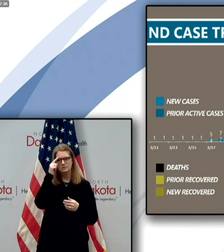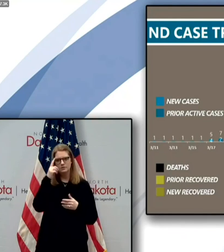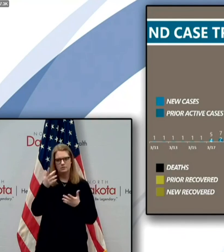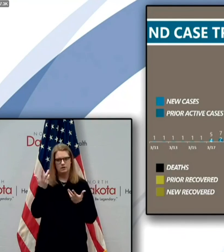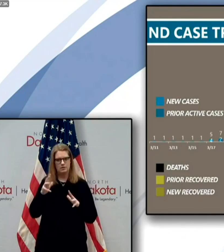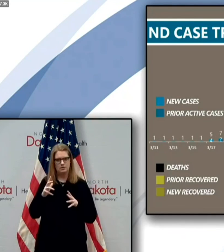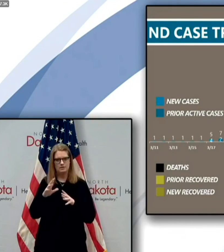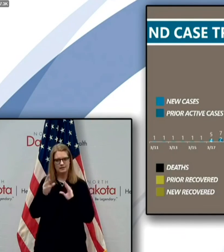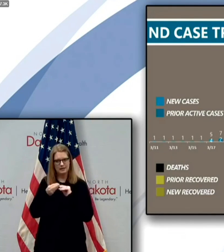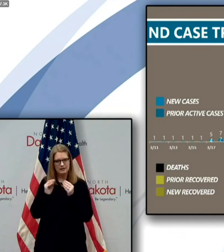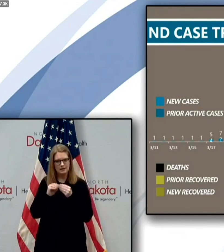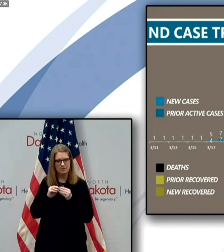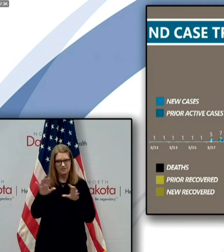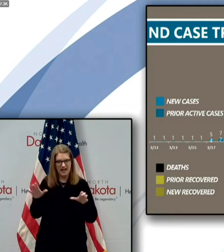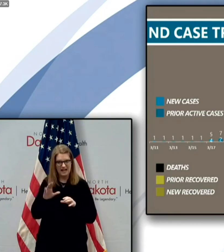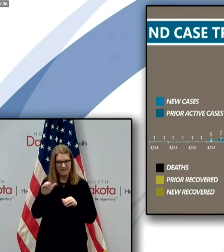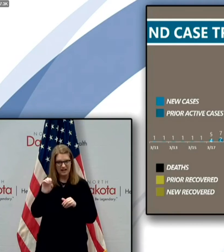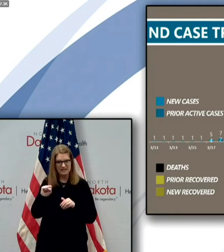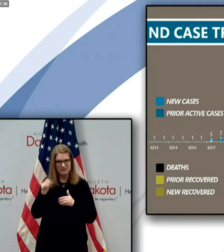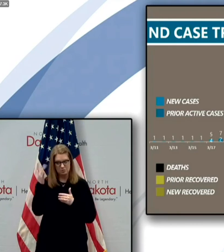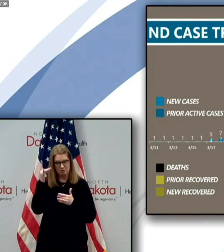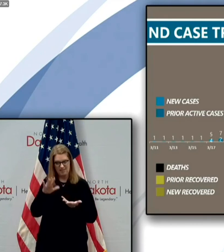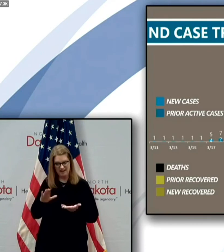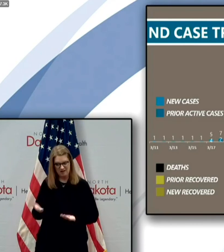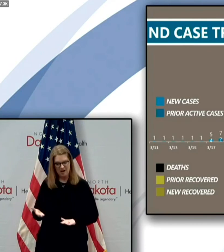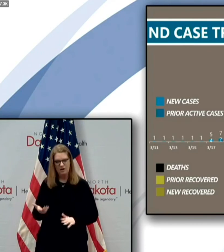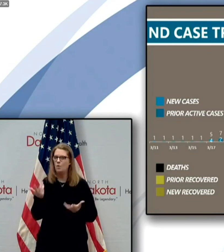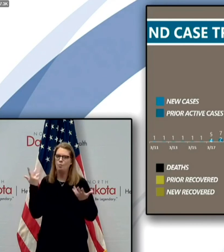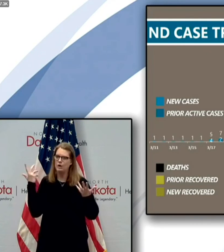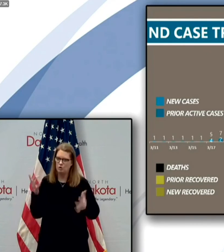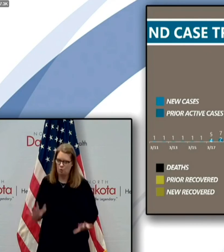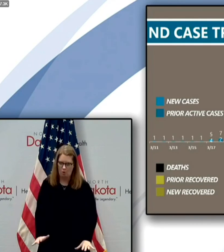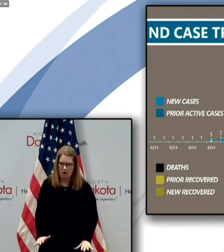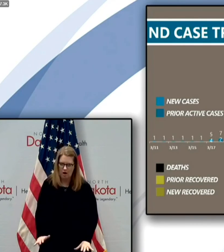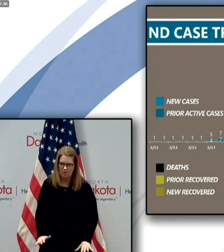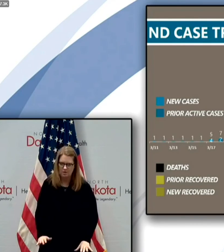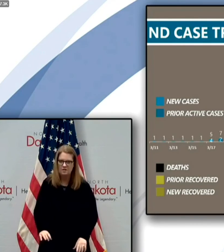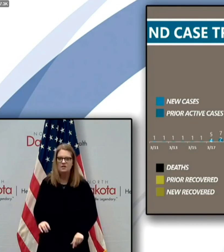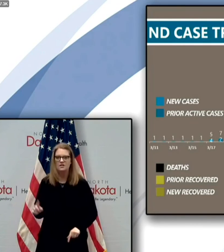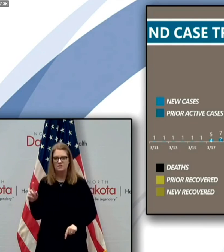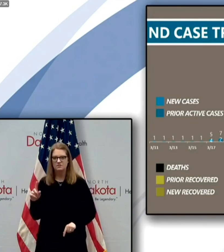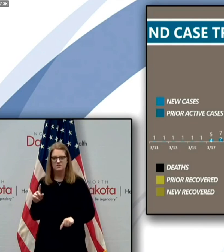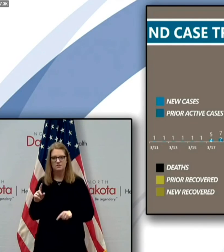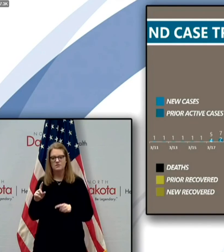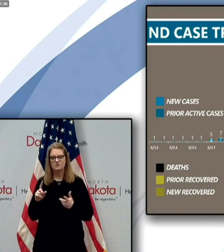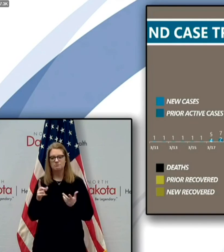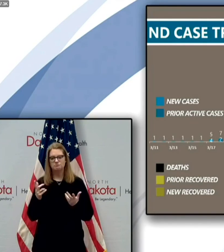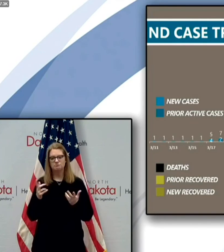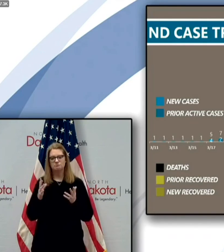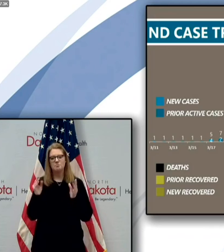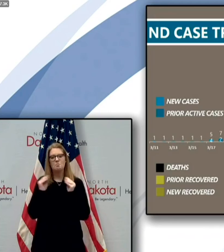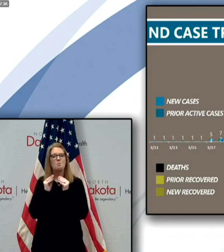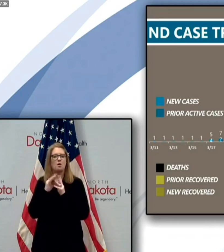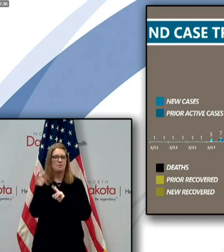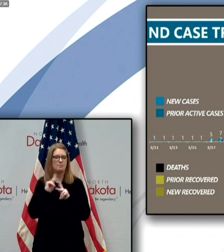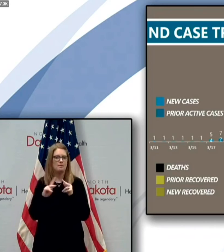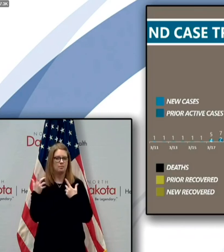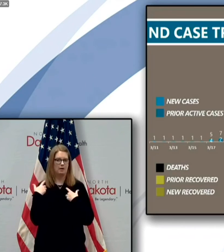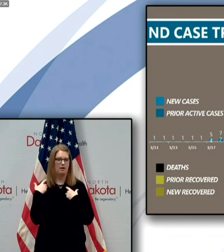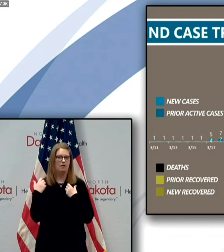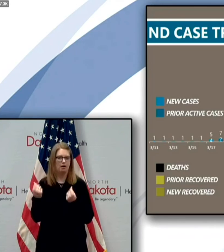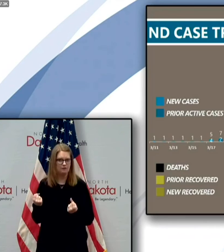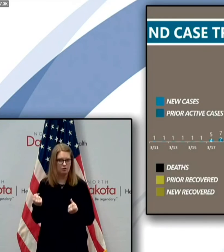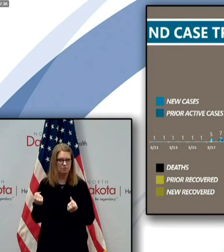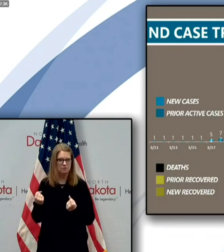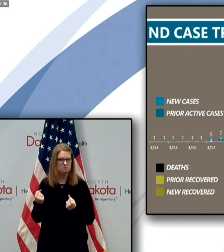because people have passed away. That would not be a good thing. But we did have, again, more people that were reported